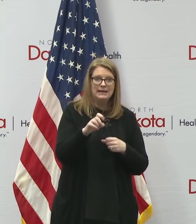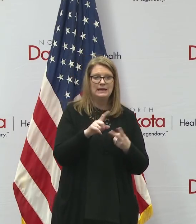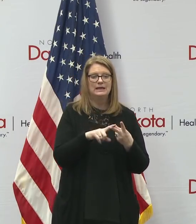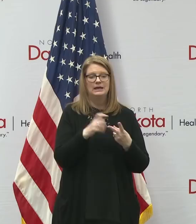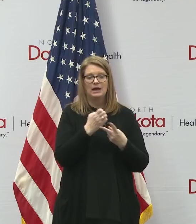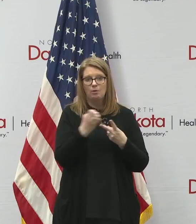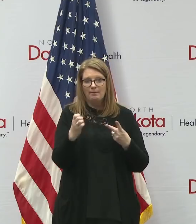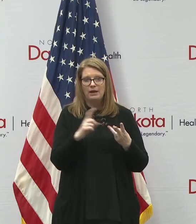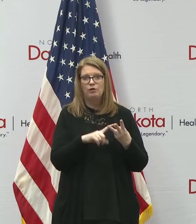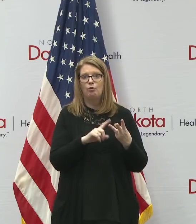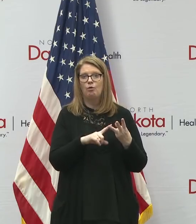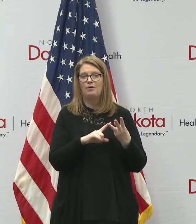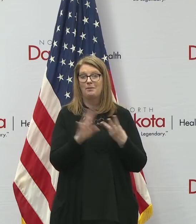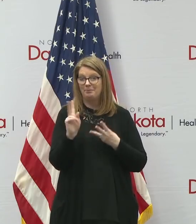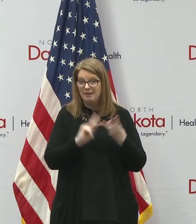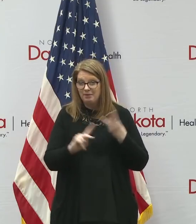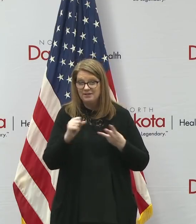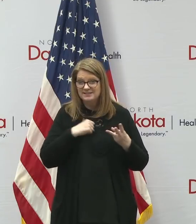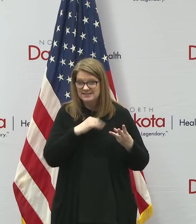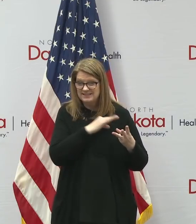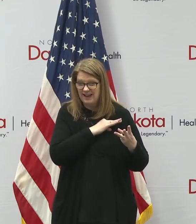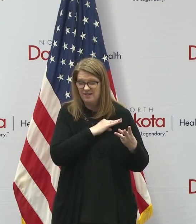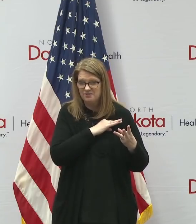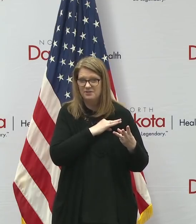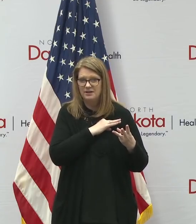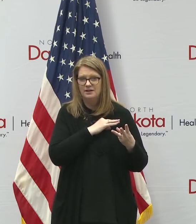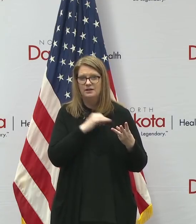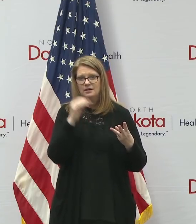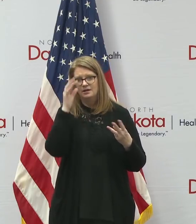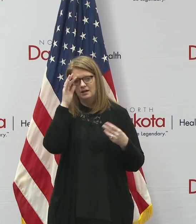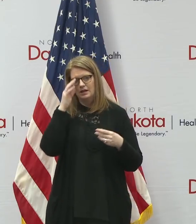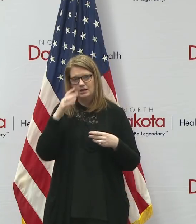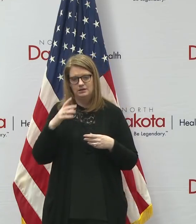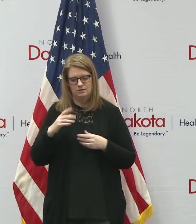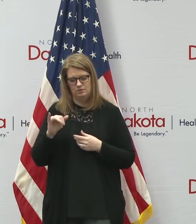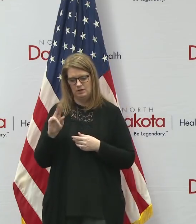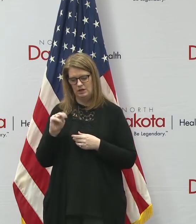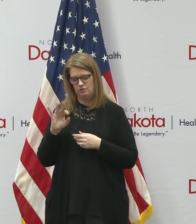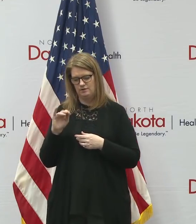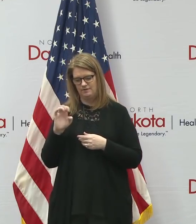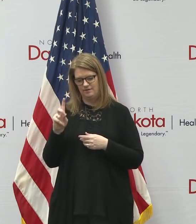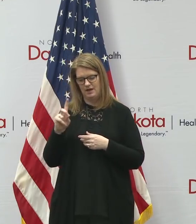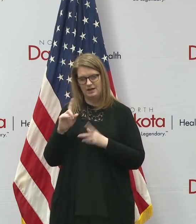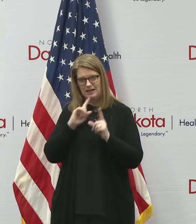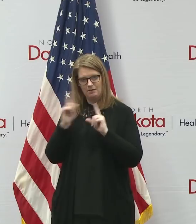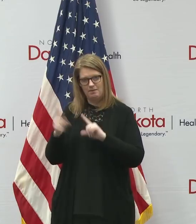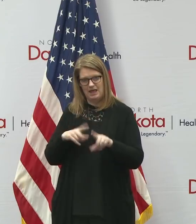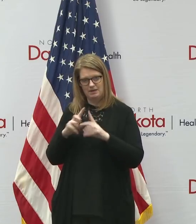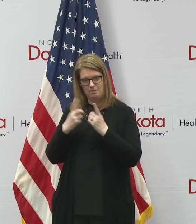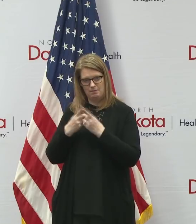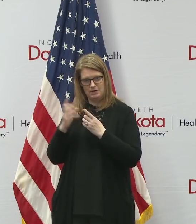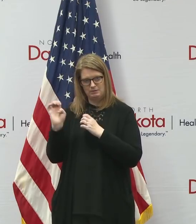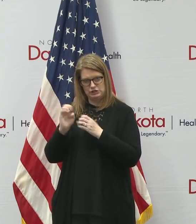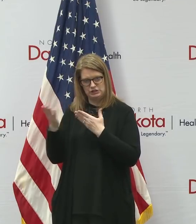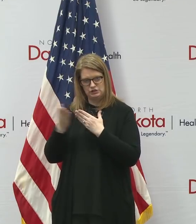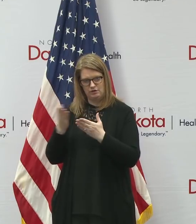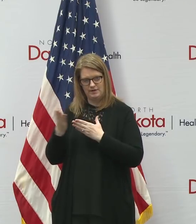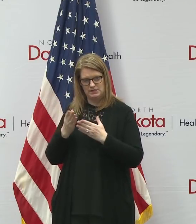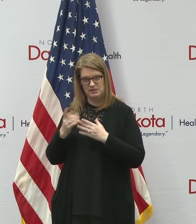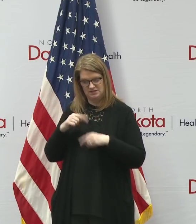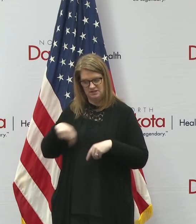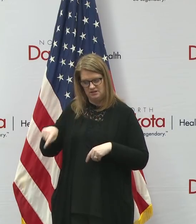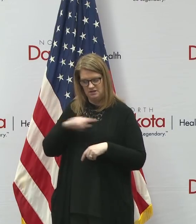or personnel. And in the Unified Command and within the Department of Emergency Services, that's what we do. When you have a